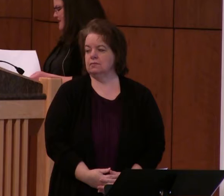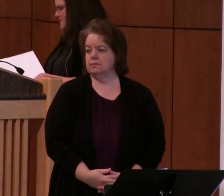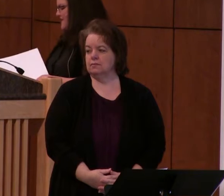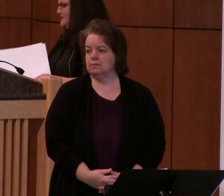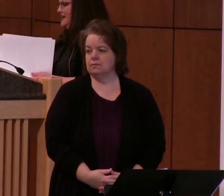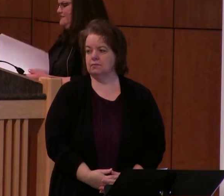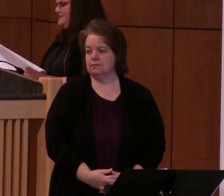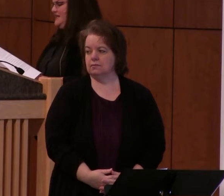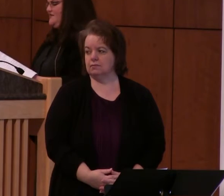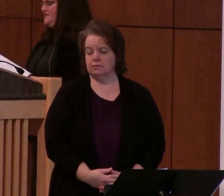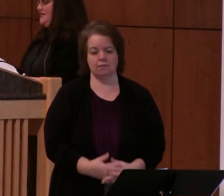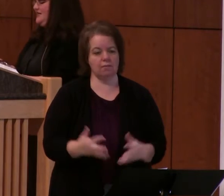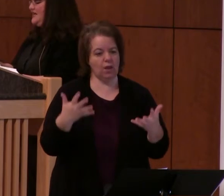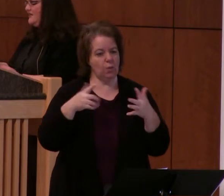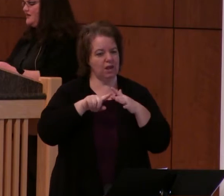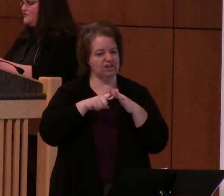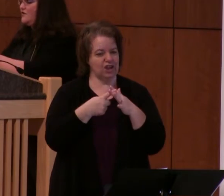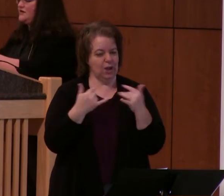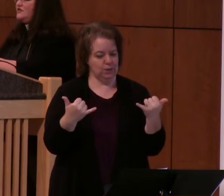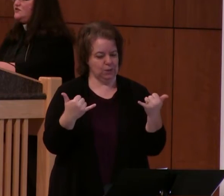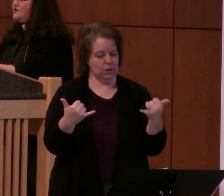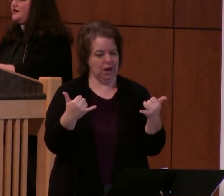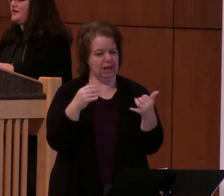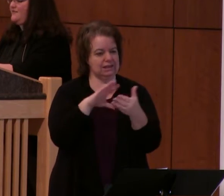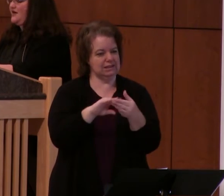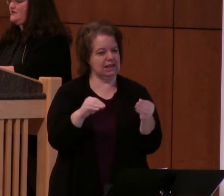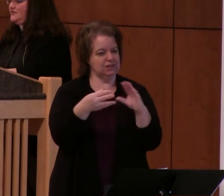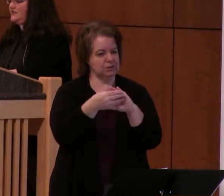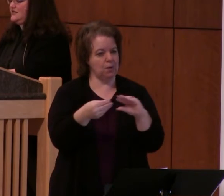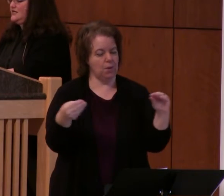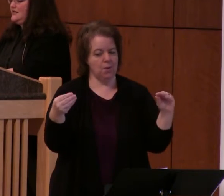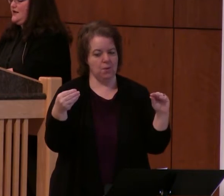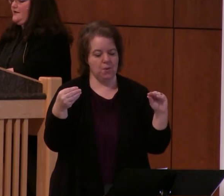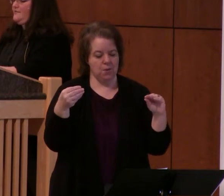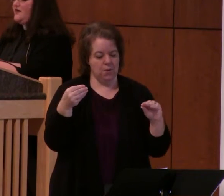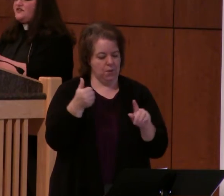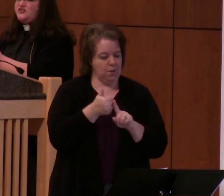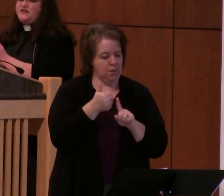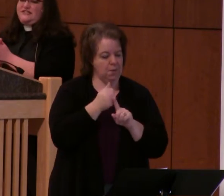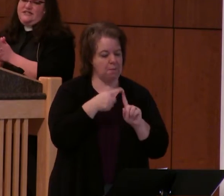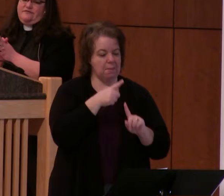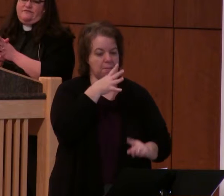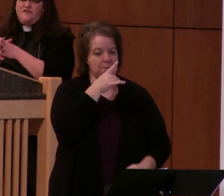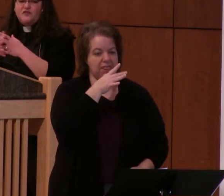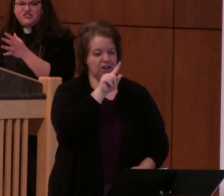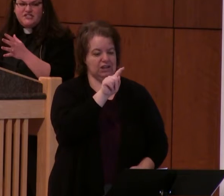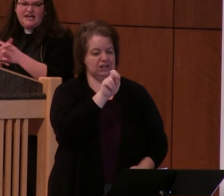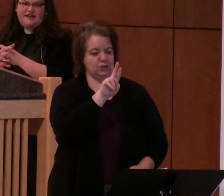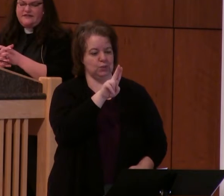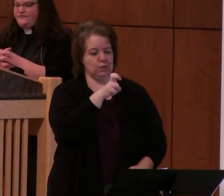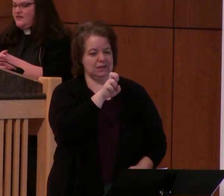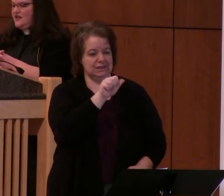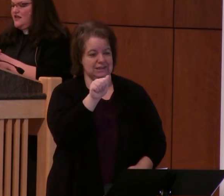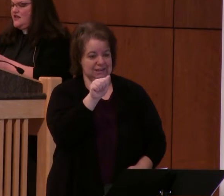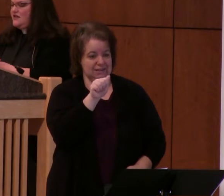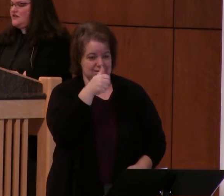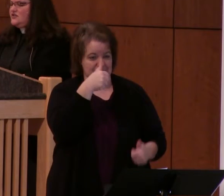want to start off our time together today telling you a story about Mother Teresa. Before she